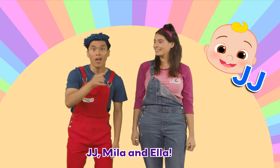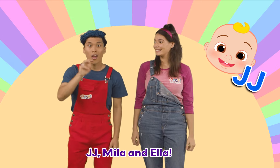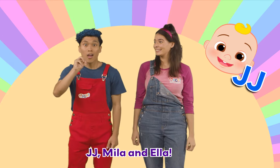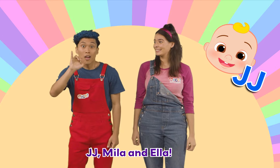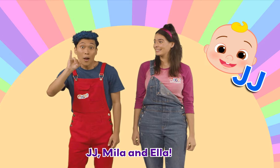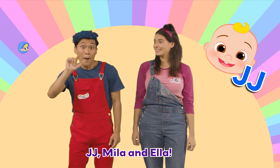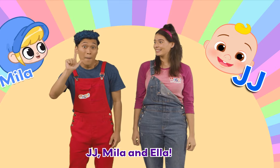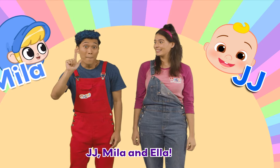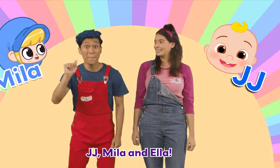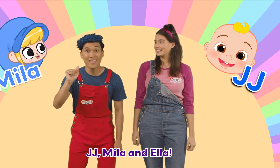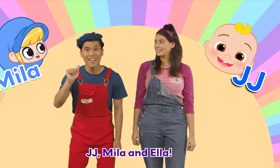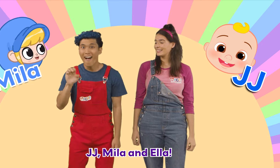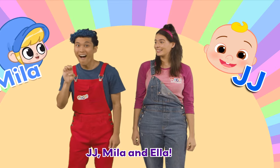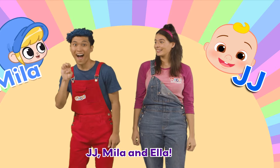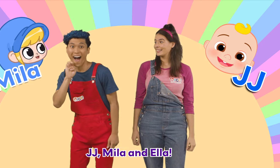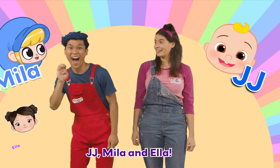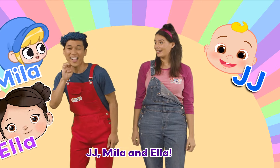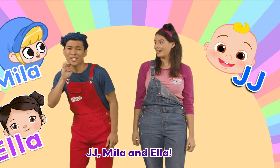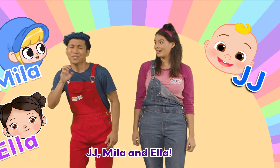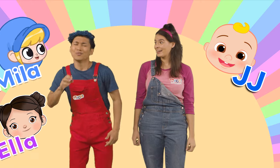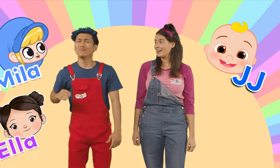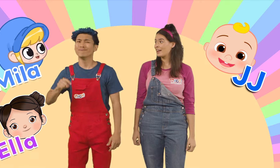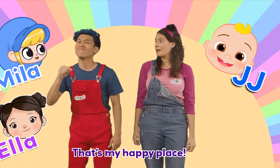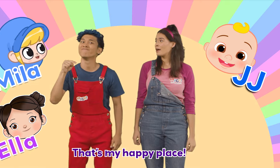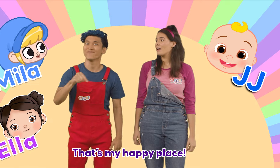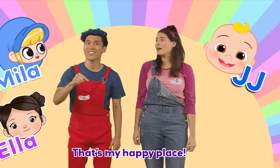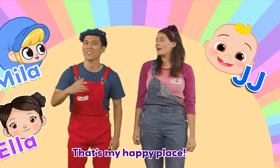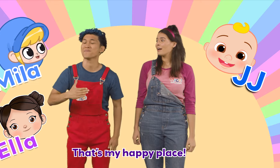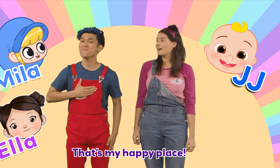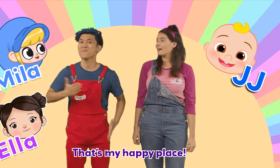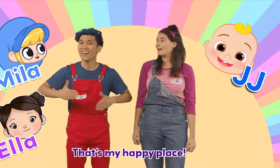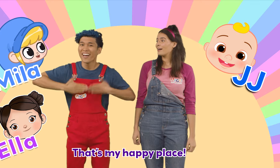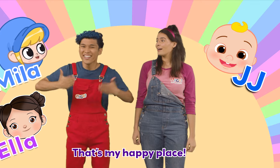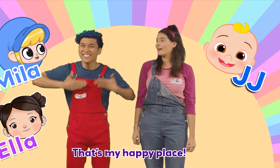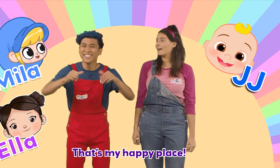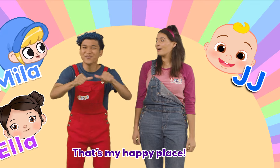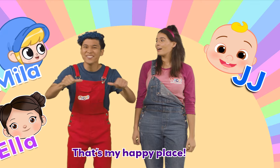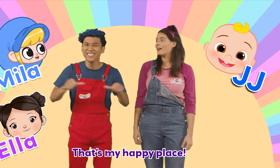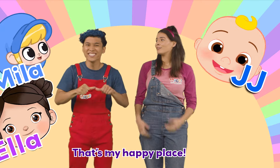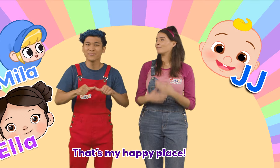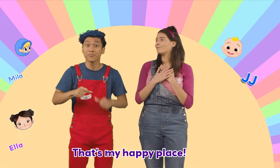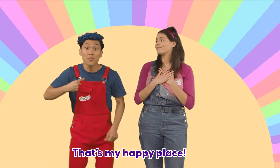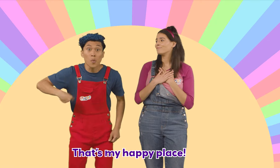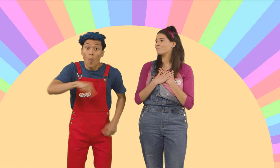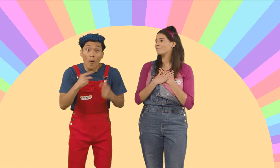JJ, Mila, and Ella. That's my happy place.